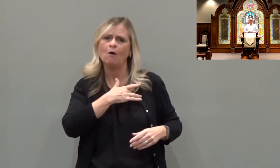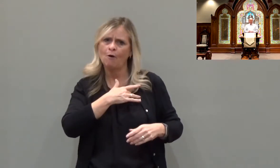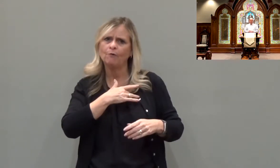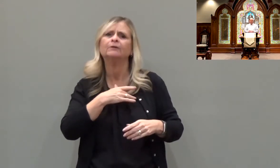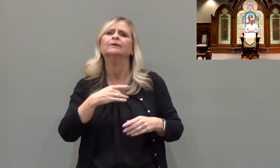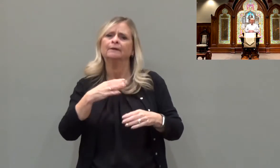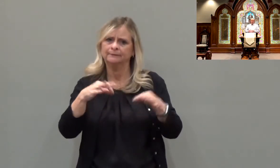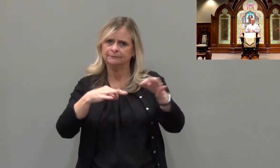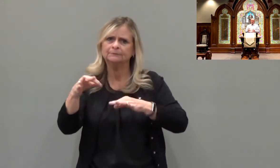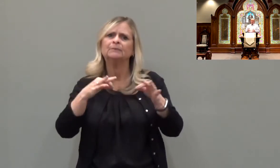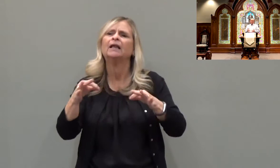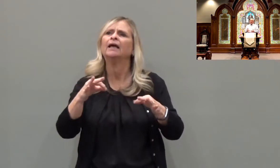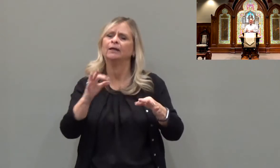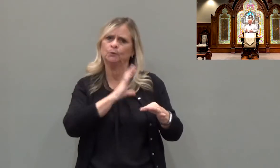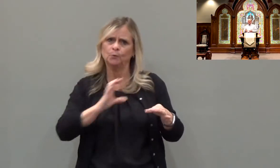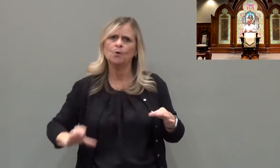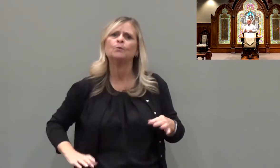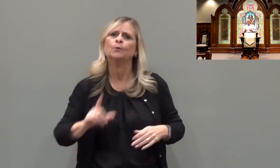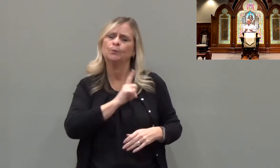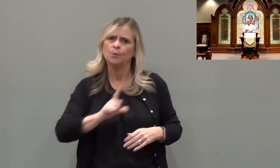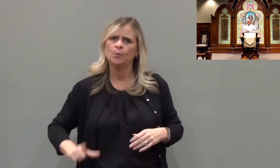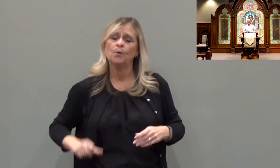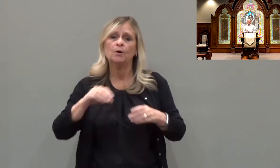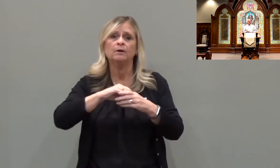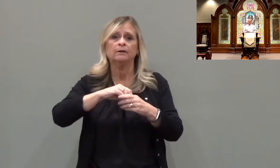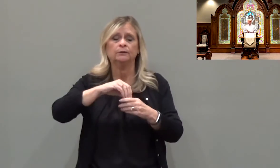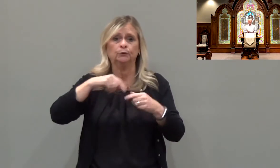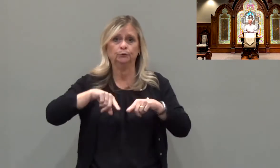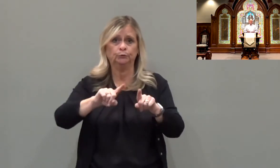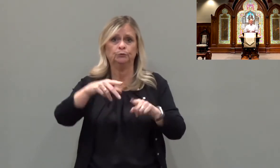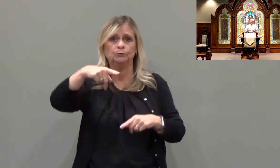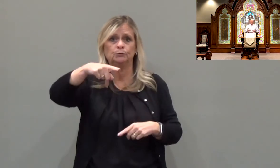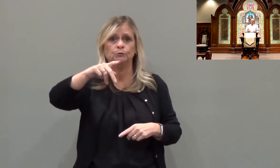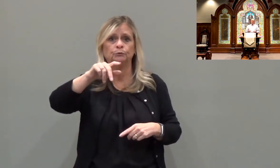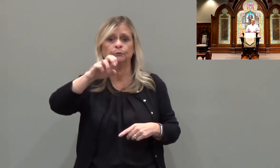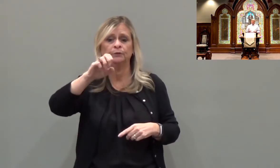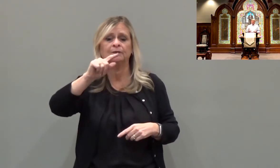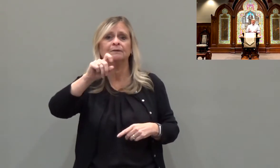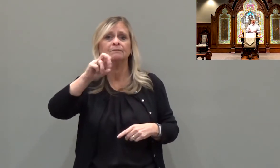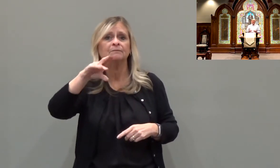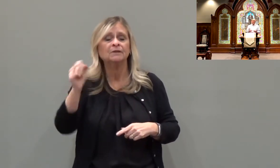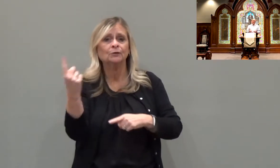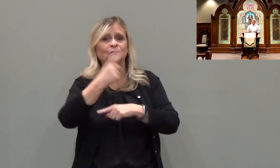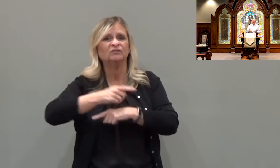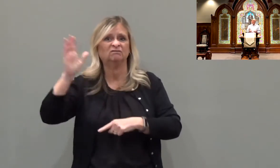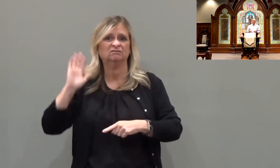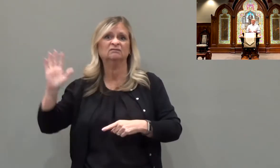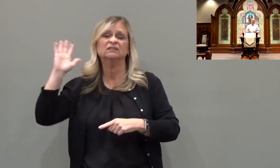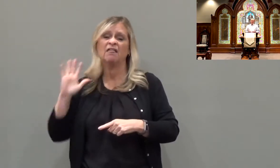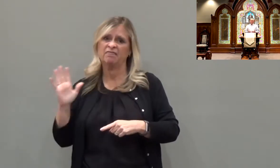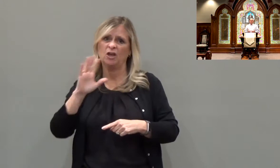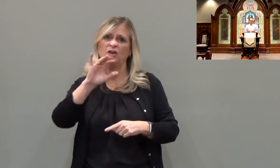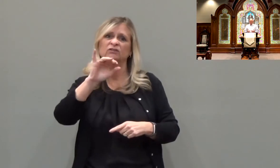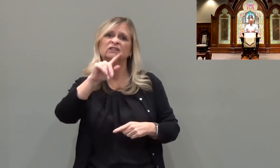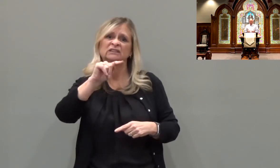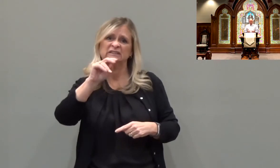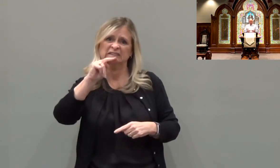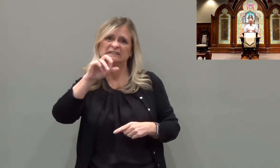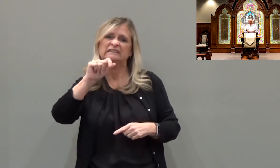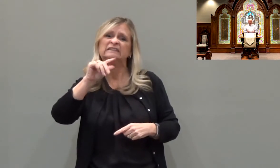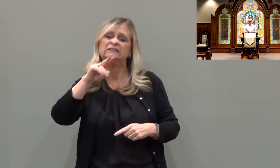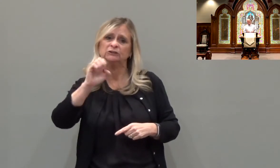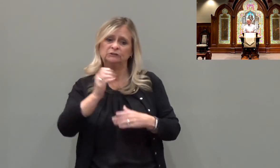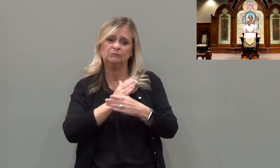Lord. In Peter's day, there is this tension between culture and faith. There is